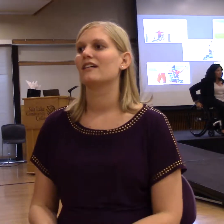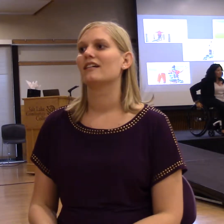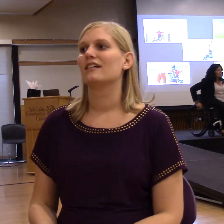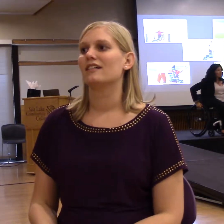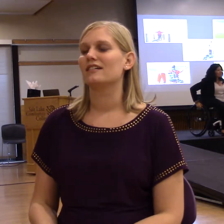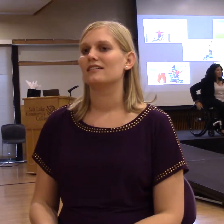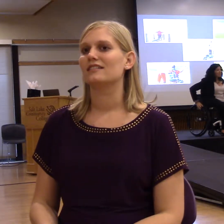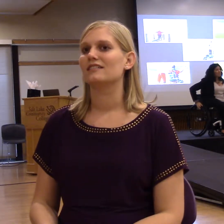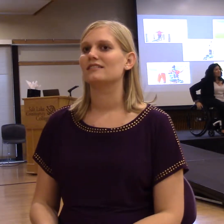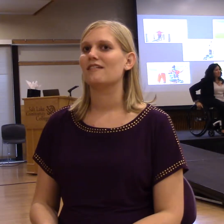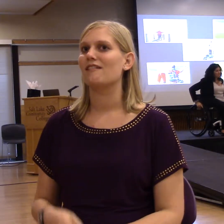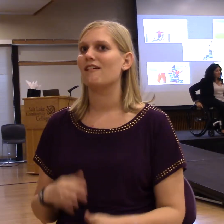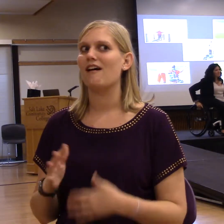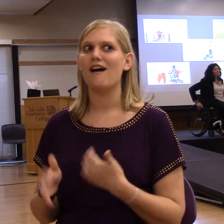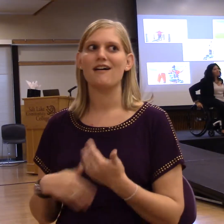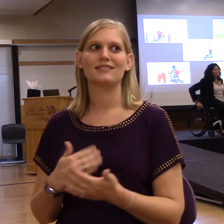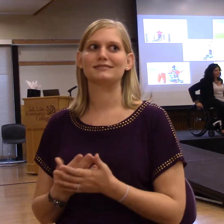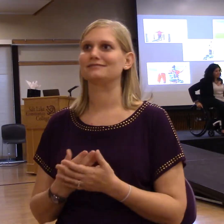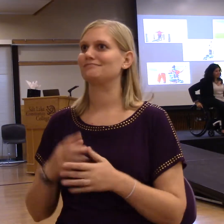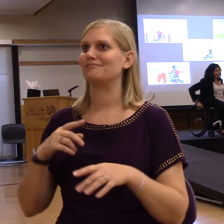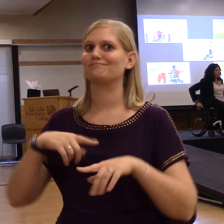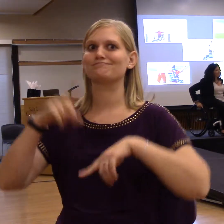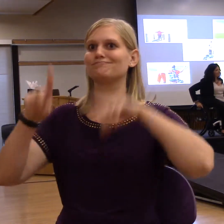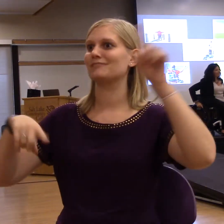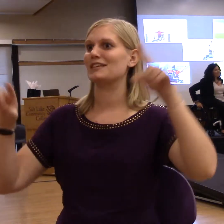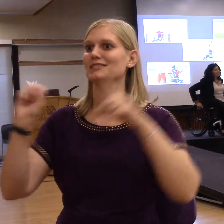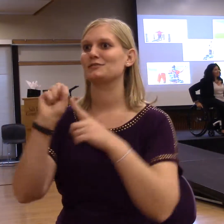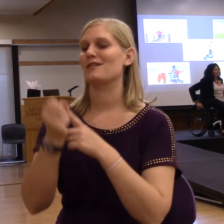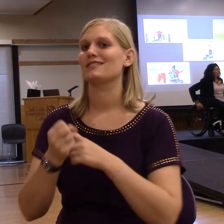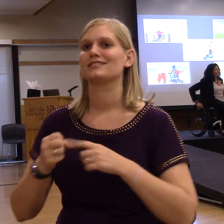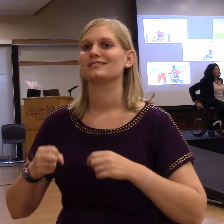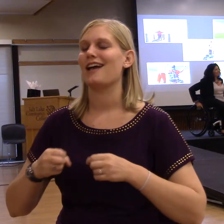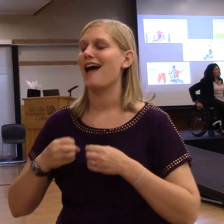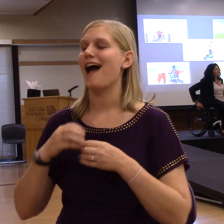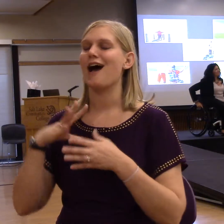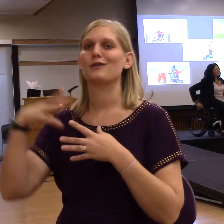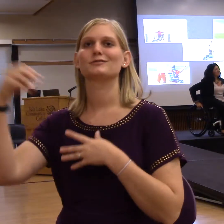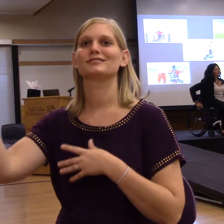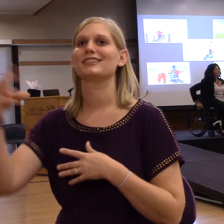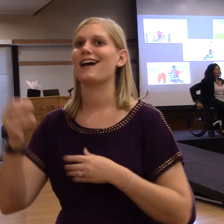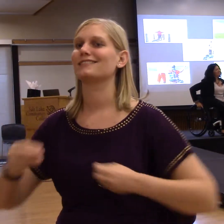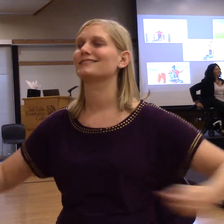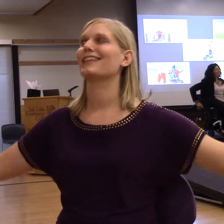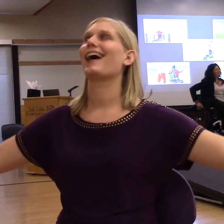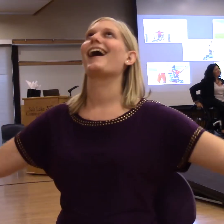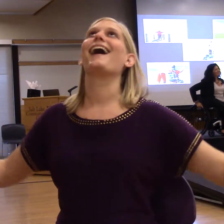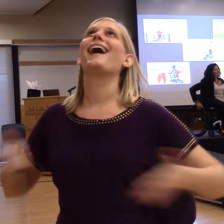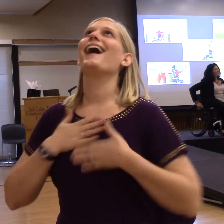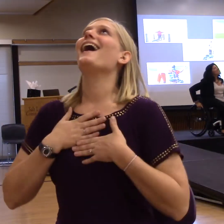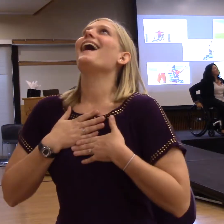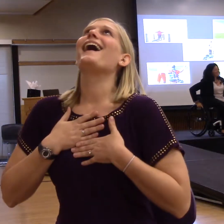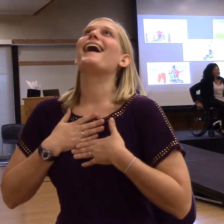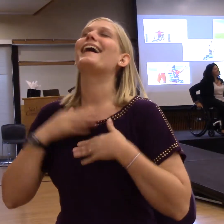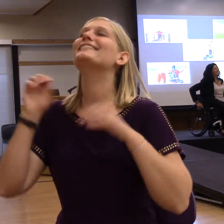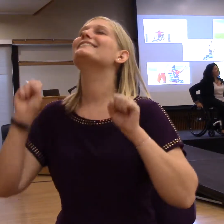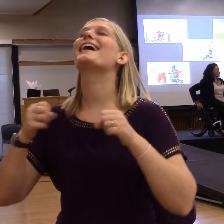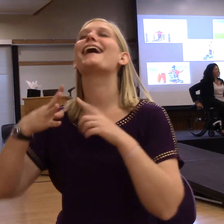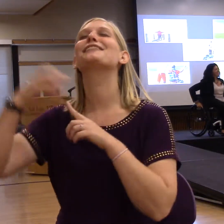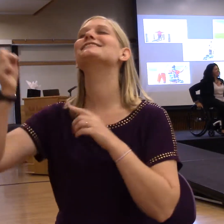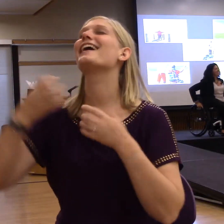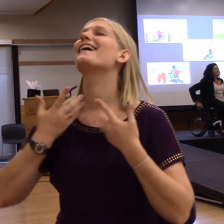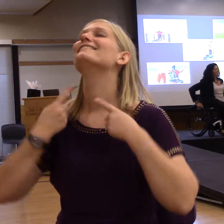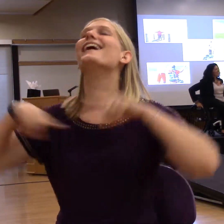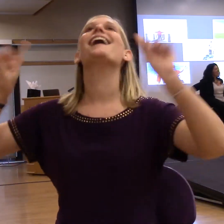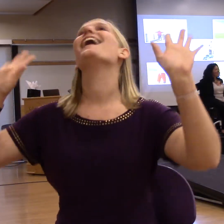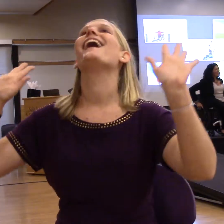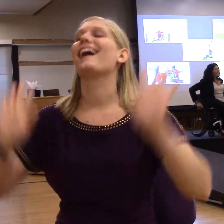at these various places, on the beach, out in a field, and they're just embracing outdoors. They're finally able to